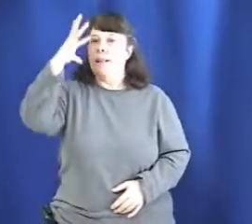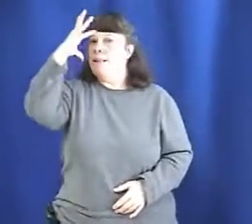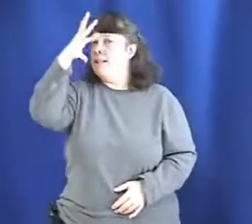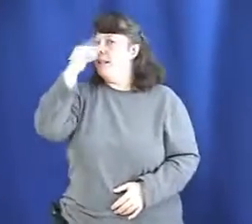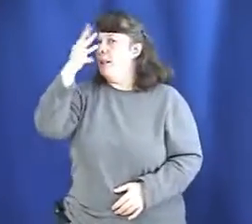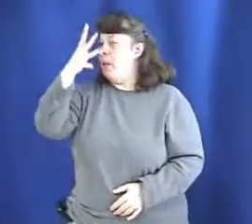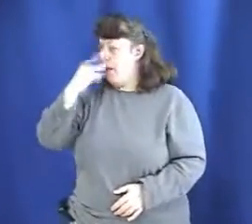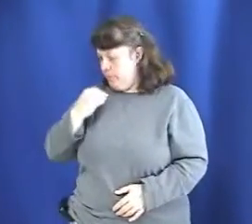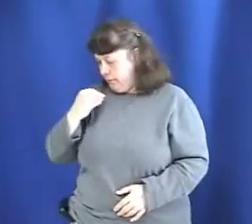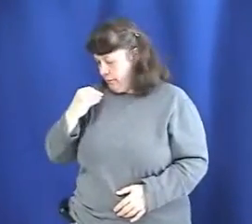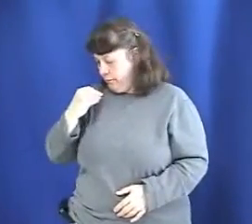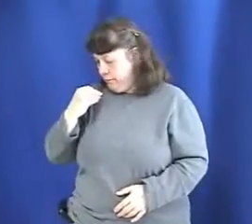Sleepy.